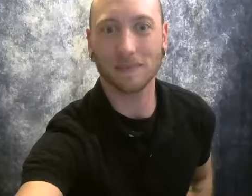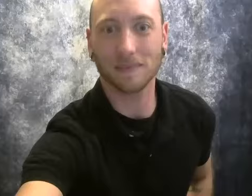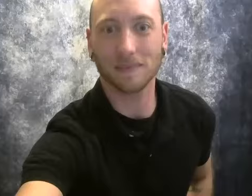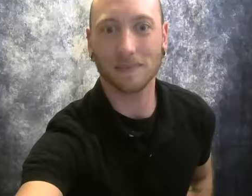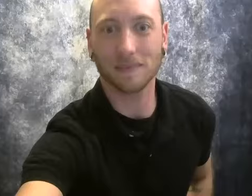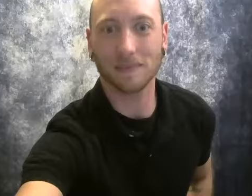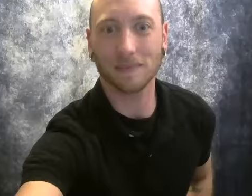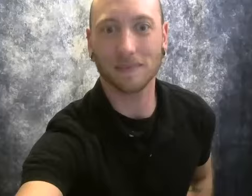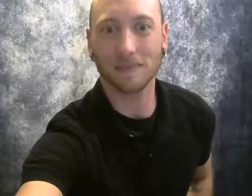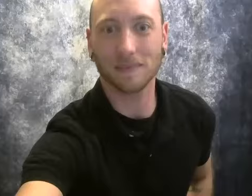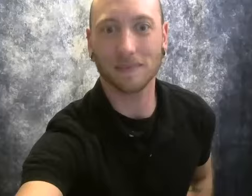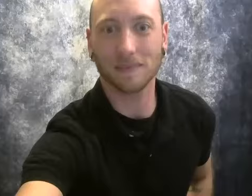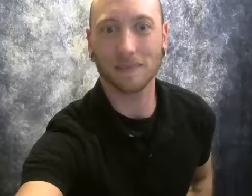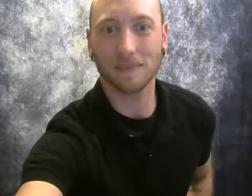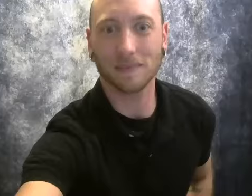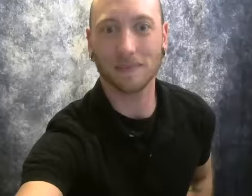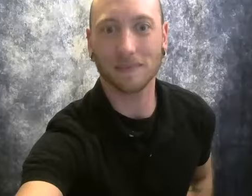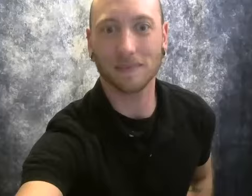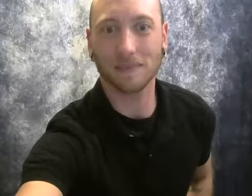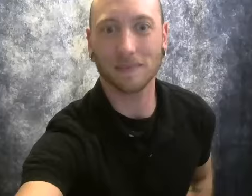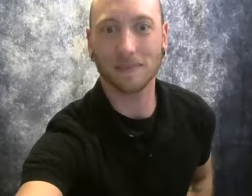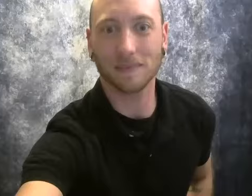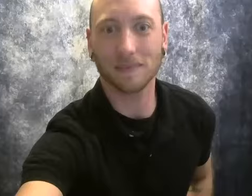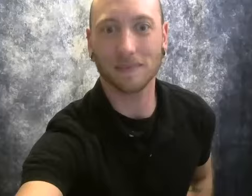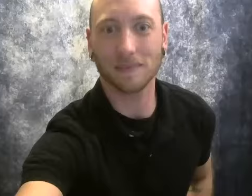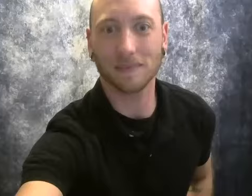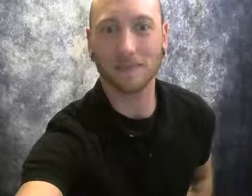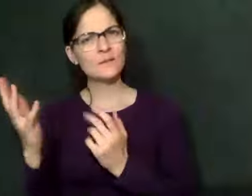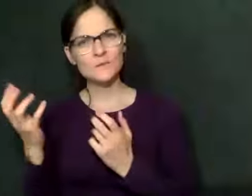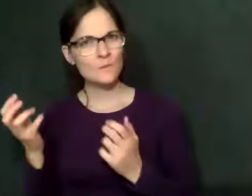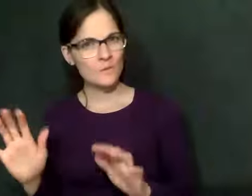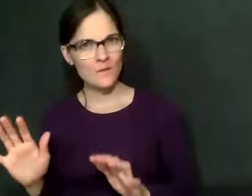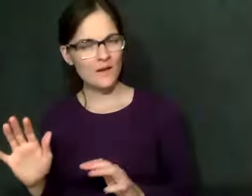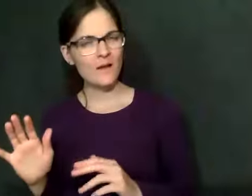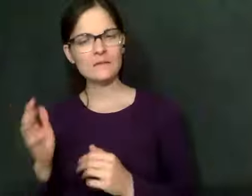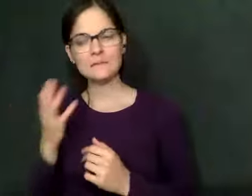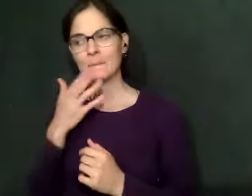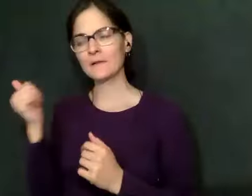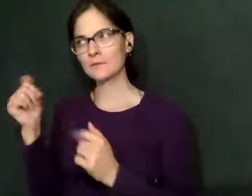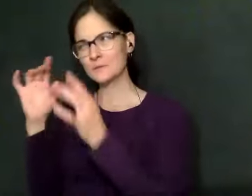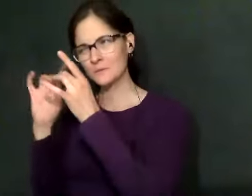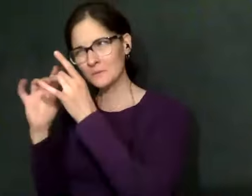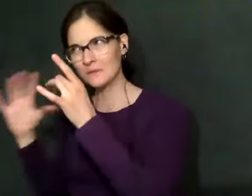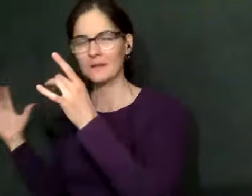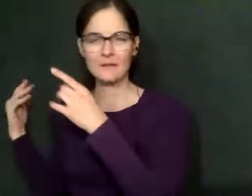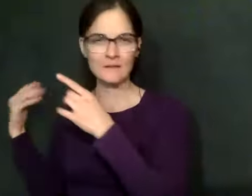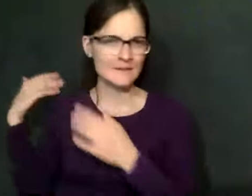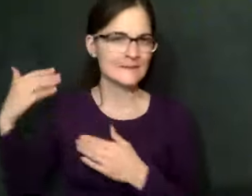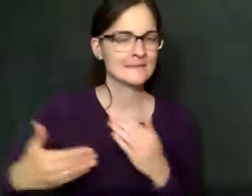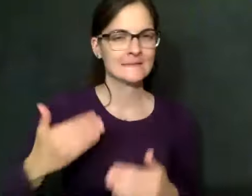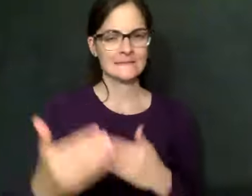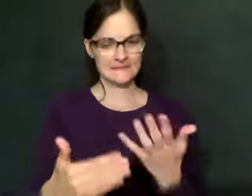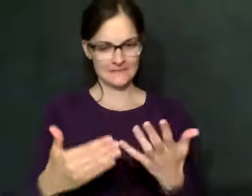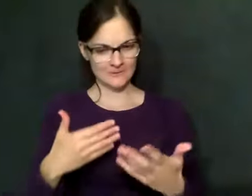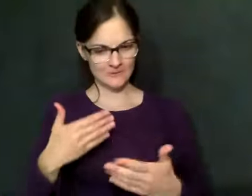for a long time. And so I think in line with the psychodrama, the work I was doing